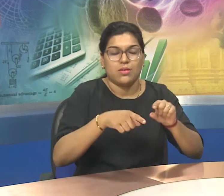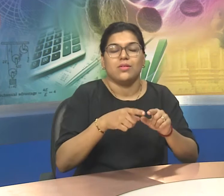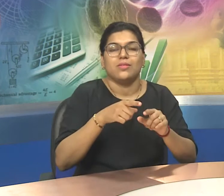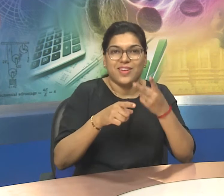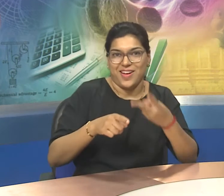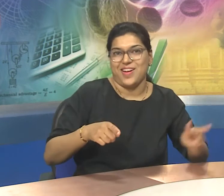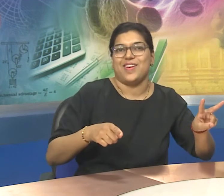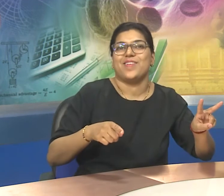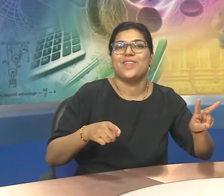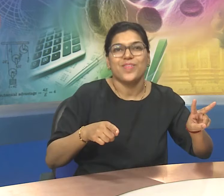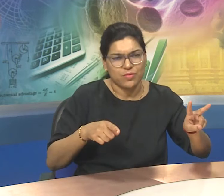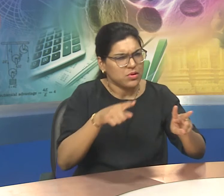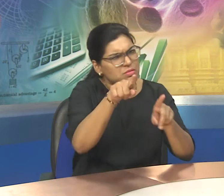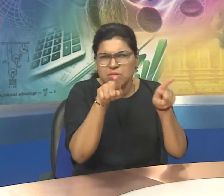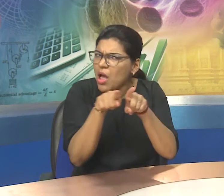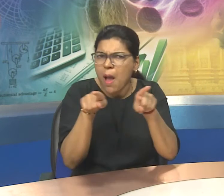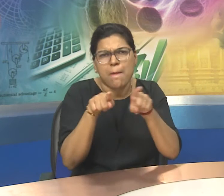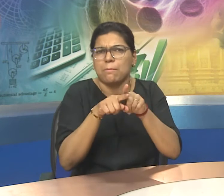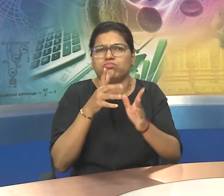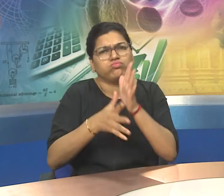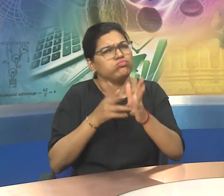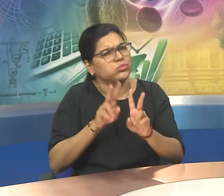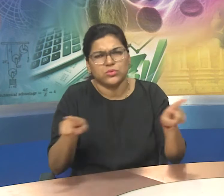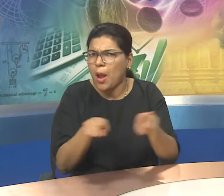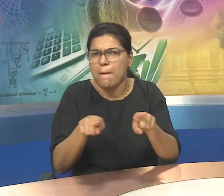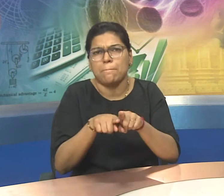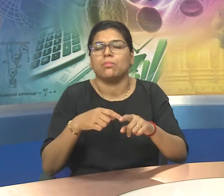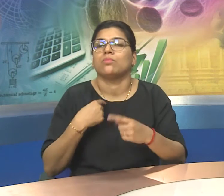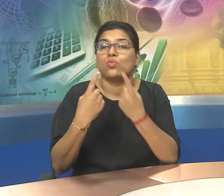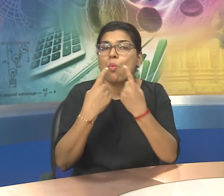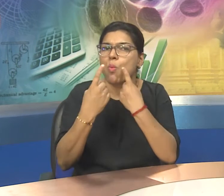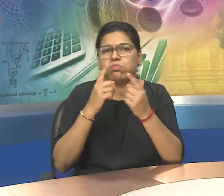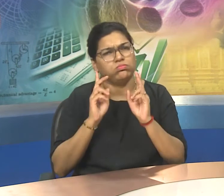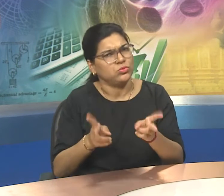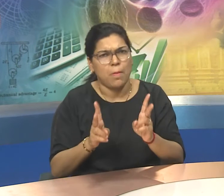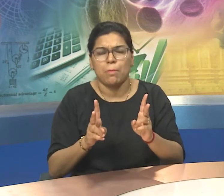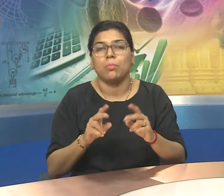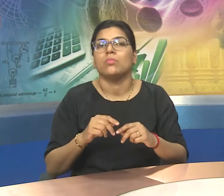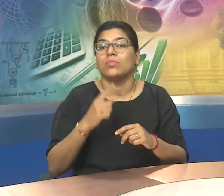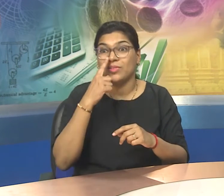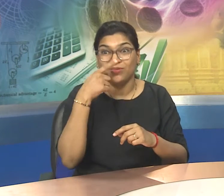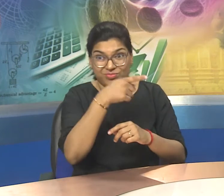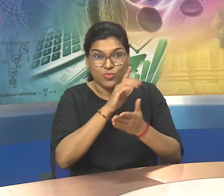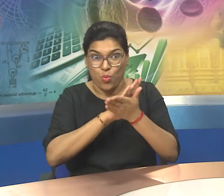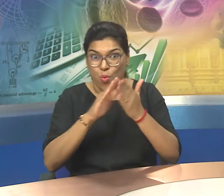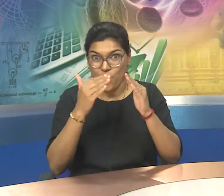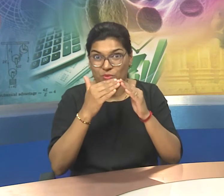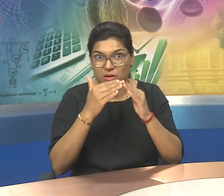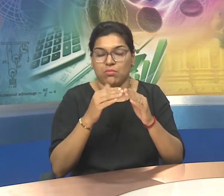we have to remember that English grammar is different and sign language grammar is different.